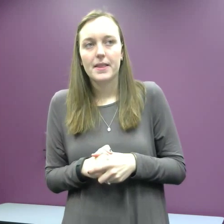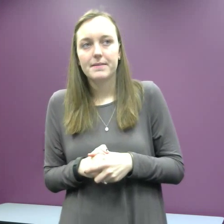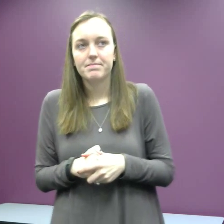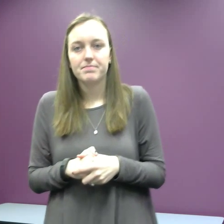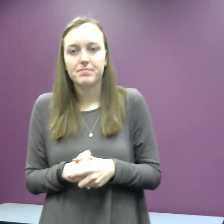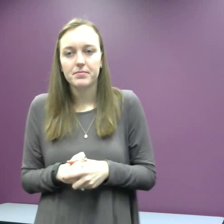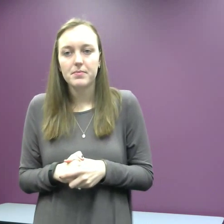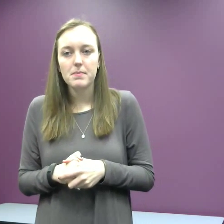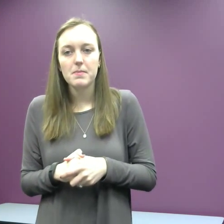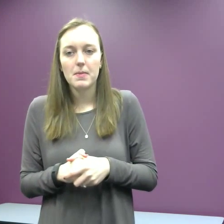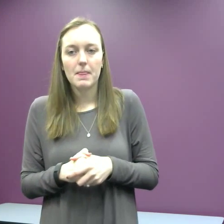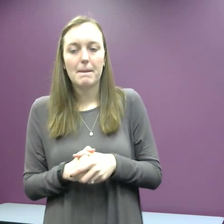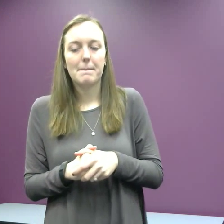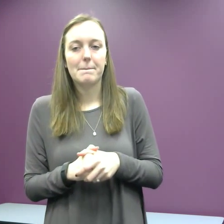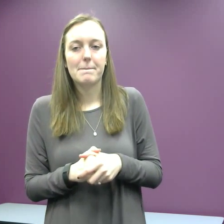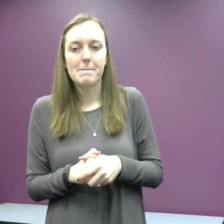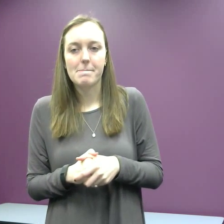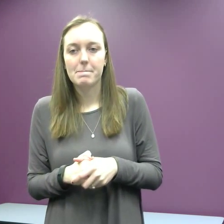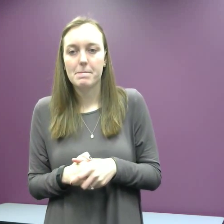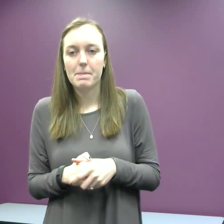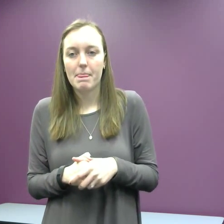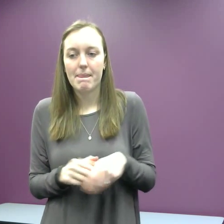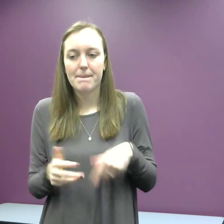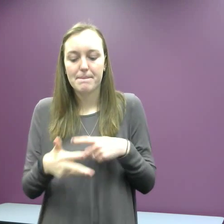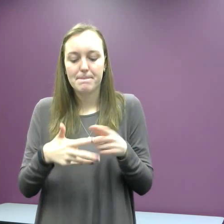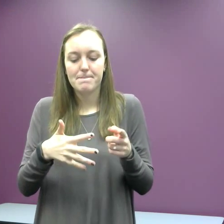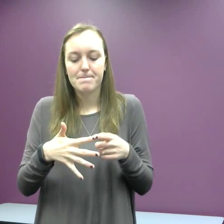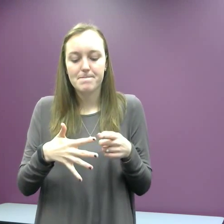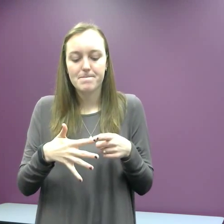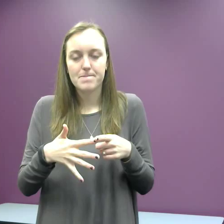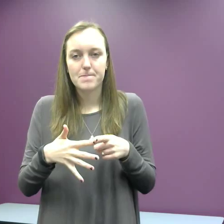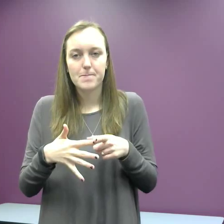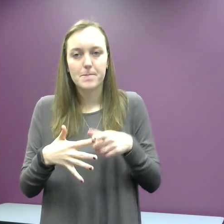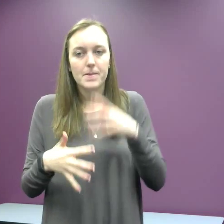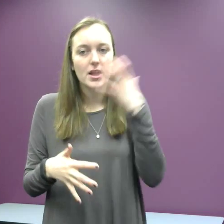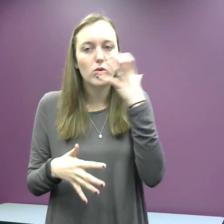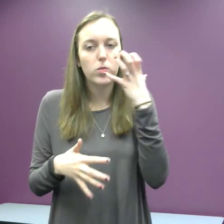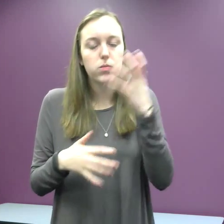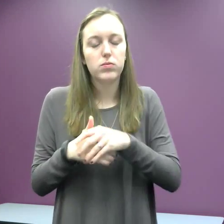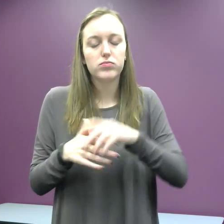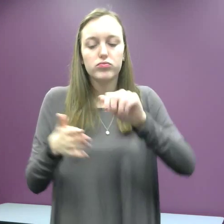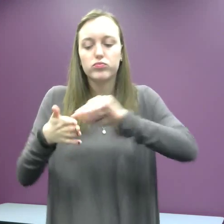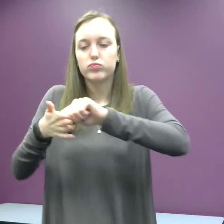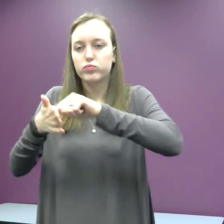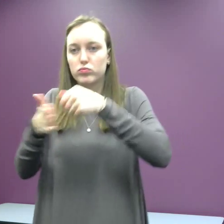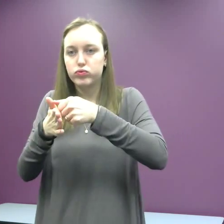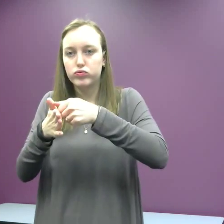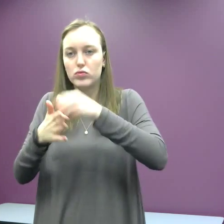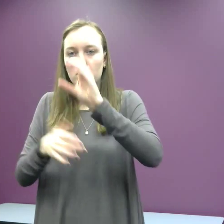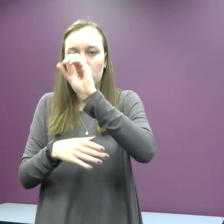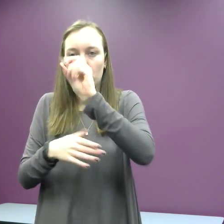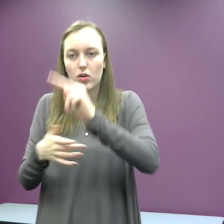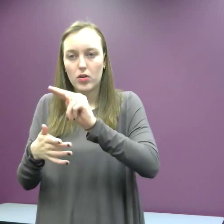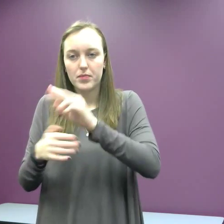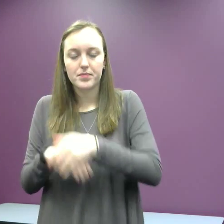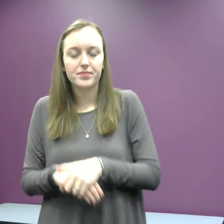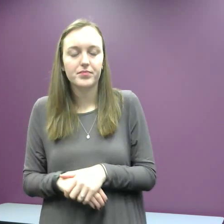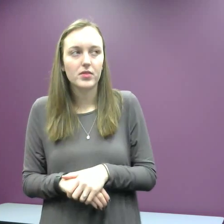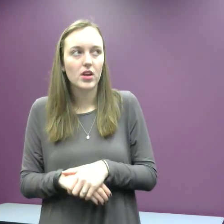circulating. Next, you turn the heater on. That's located in the large box to the